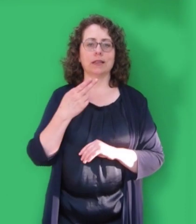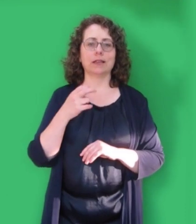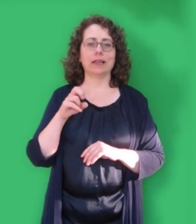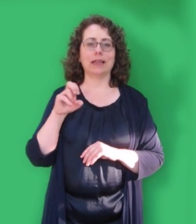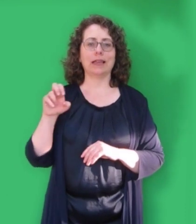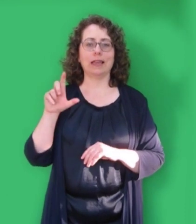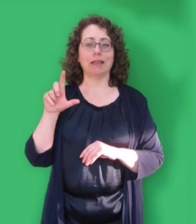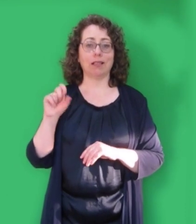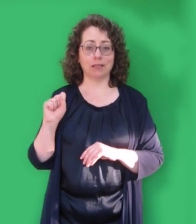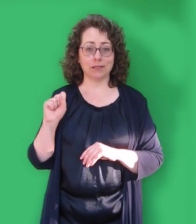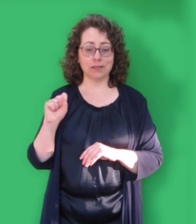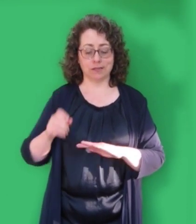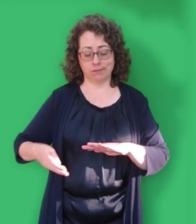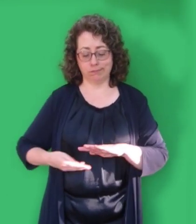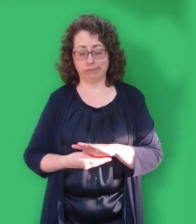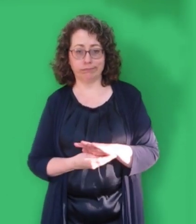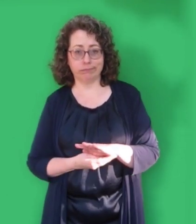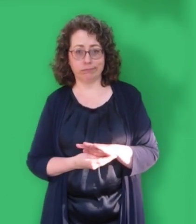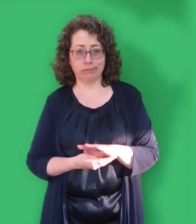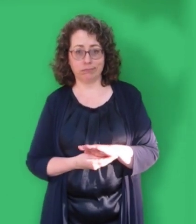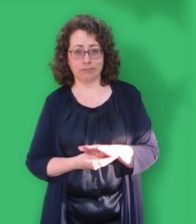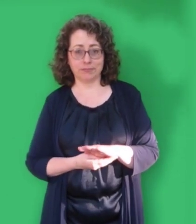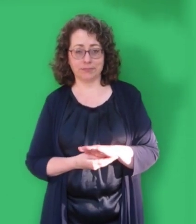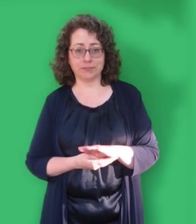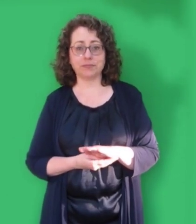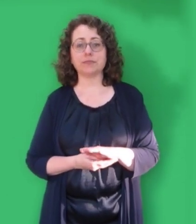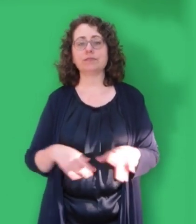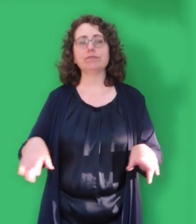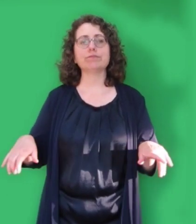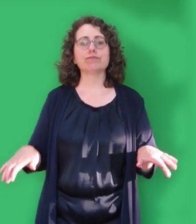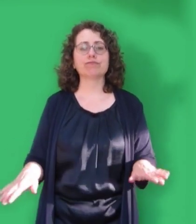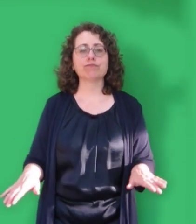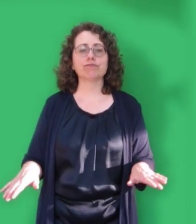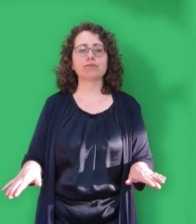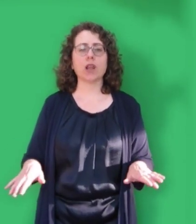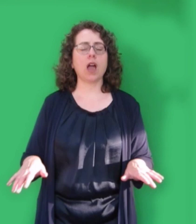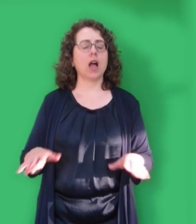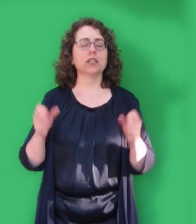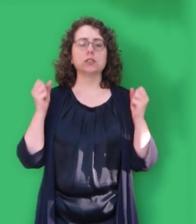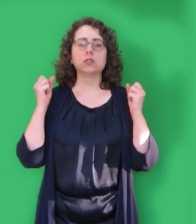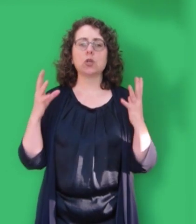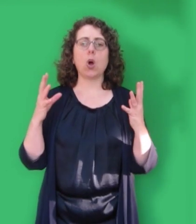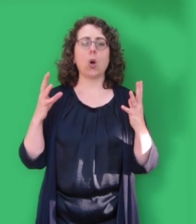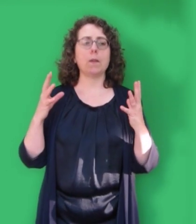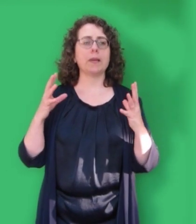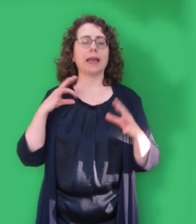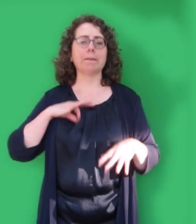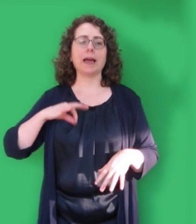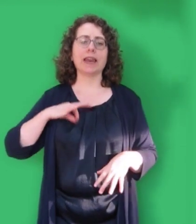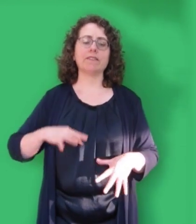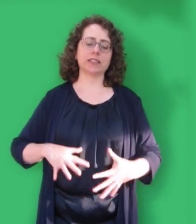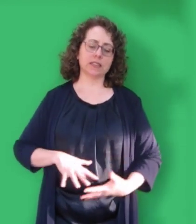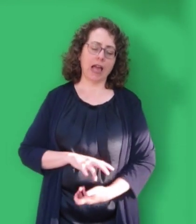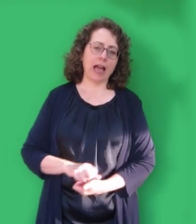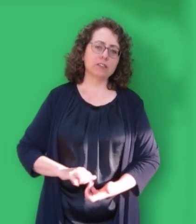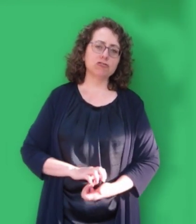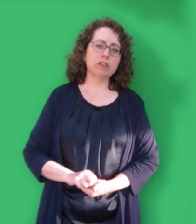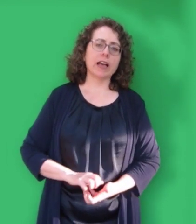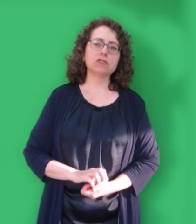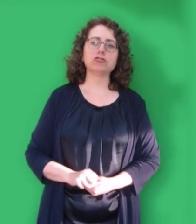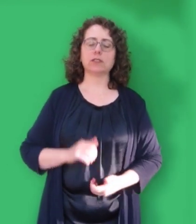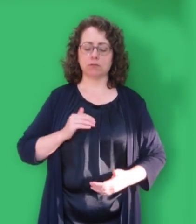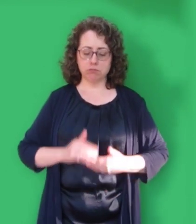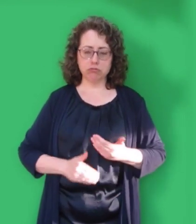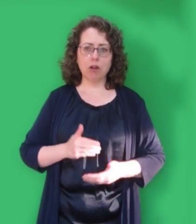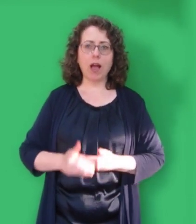use that. Take whatever you need in your squat. Hang out here. So many benefits to our digestion and lots